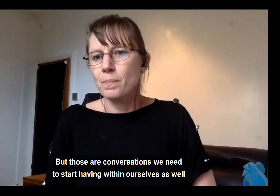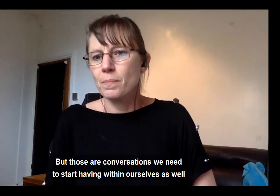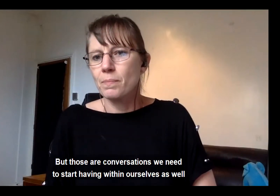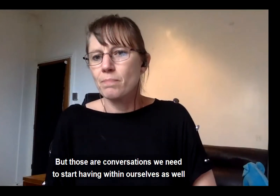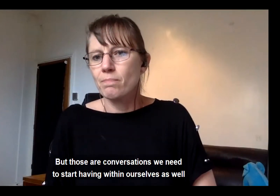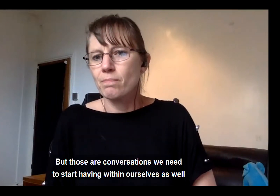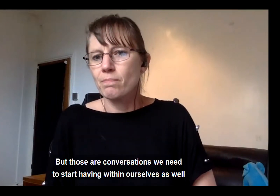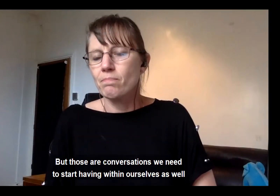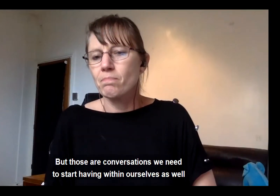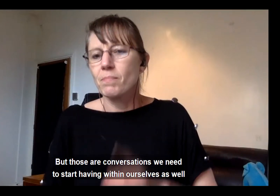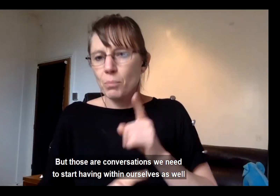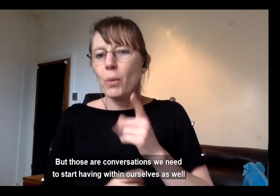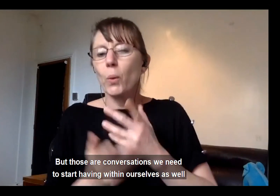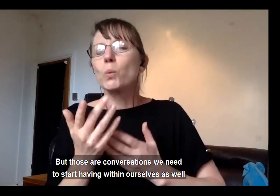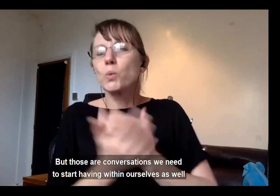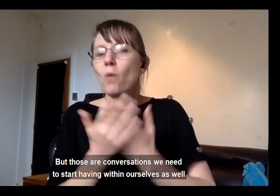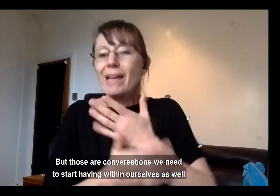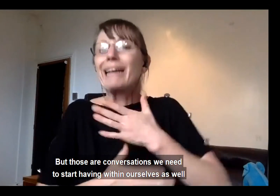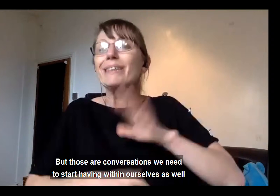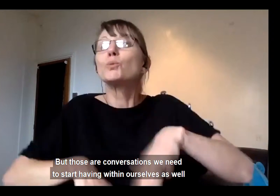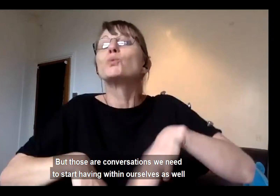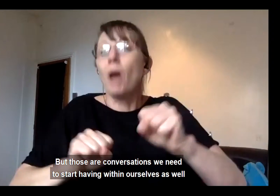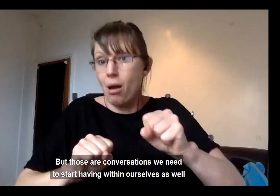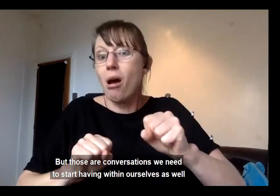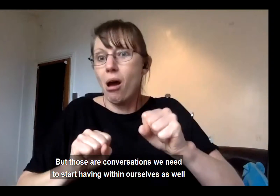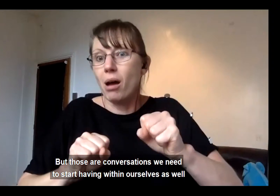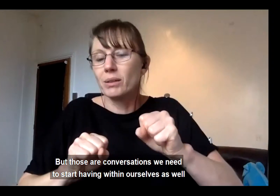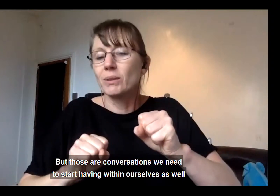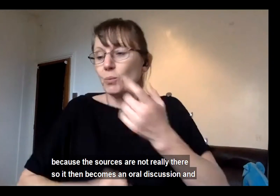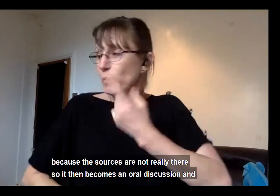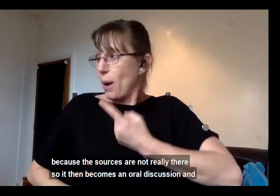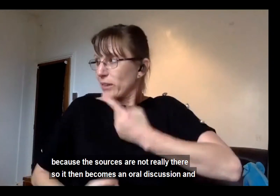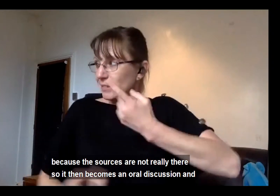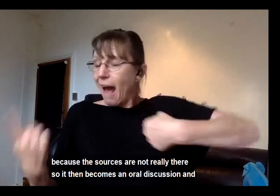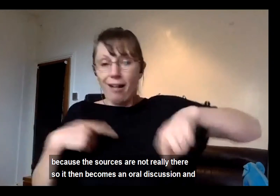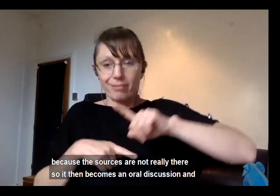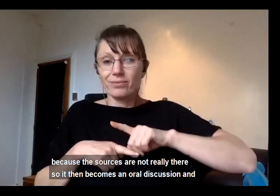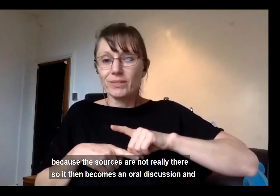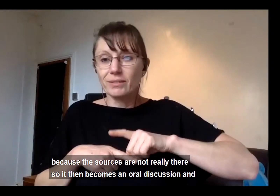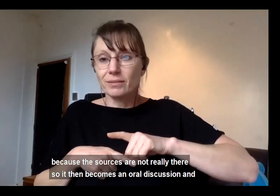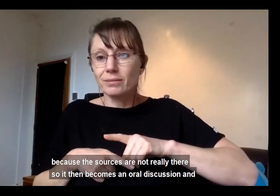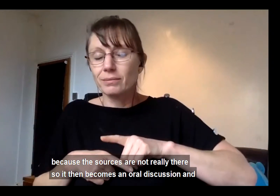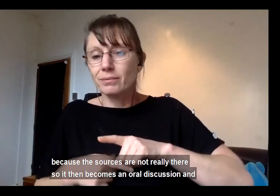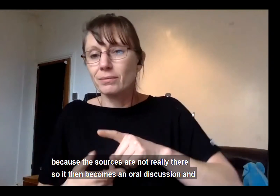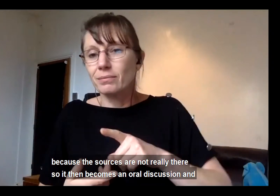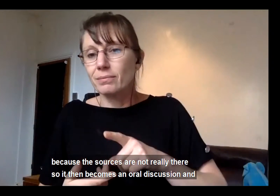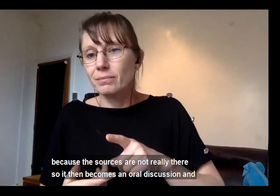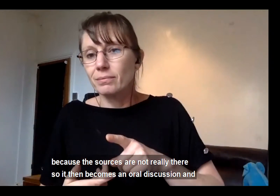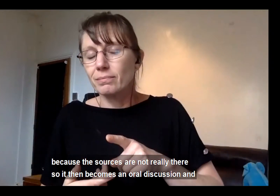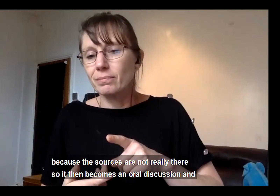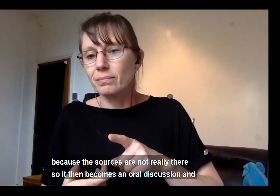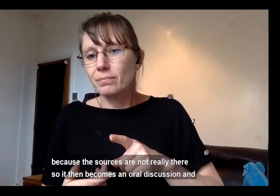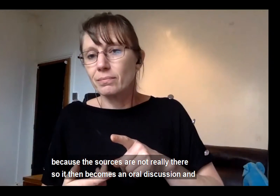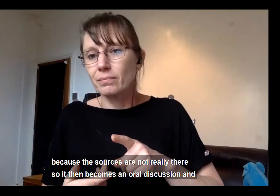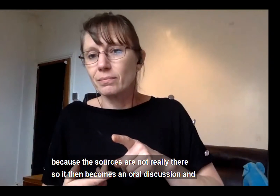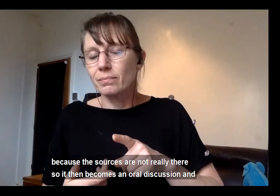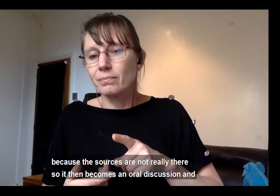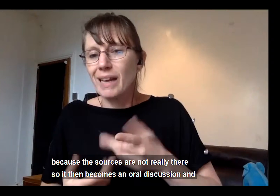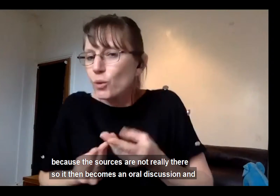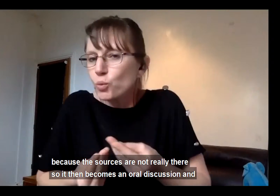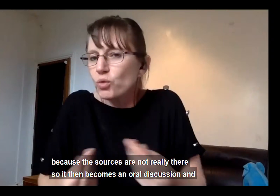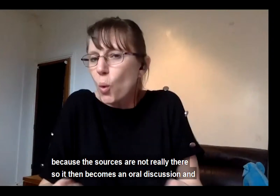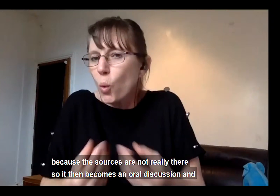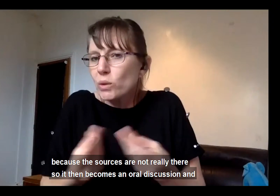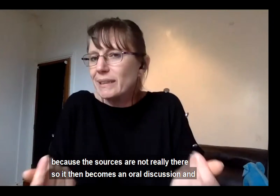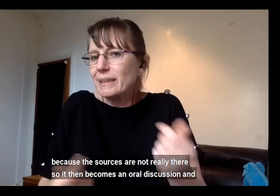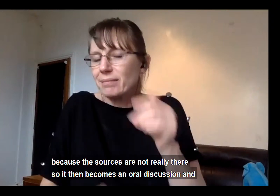But those are conversations we need to start having within ourselves as well, because it's quite, the sources are not really there. So